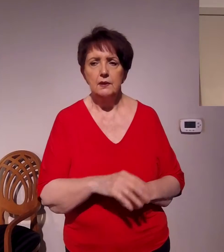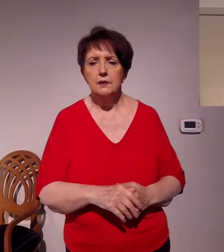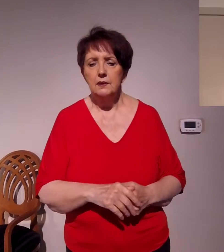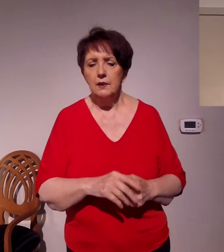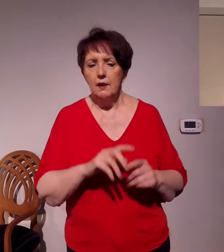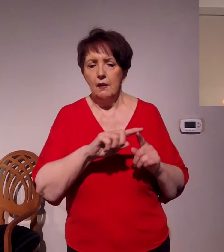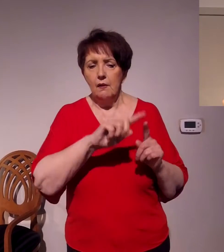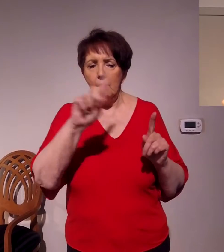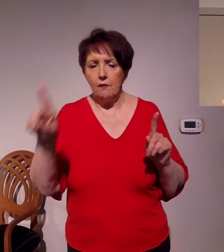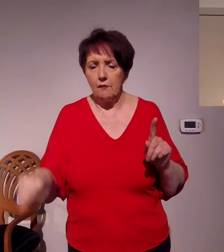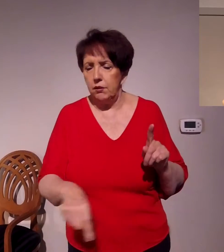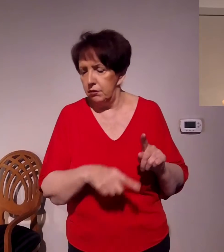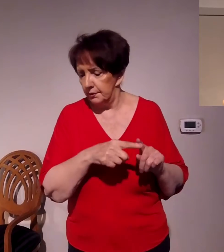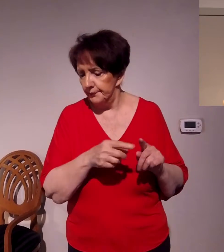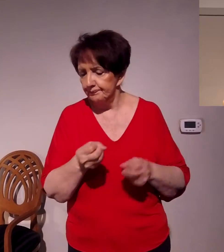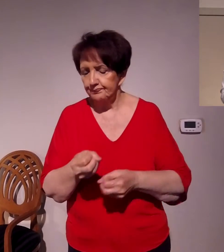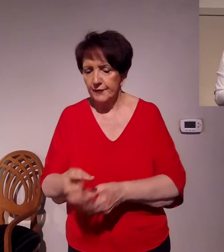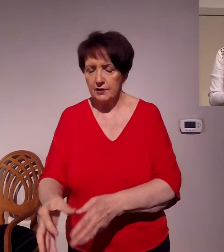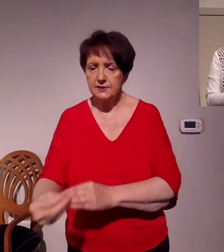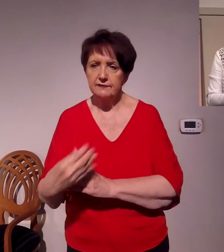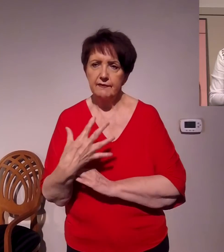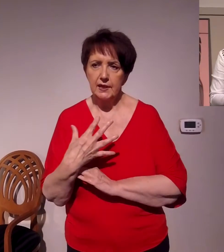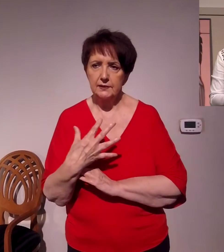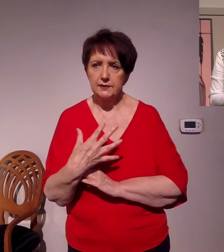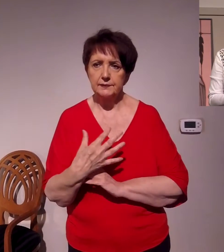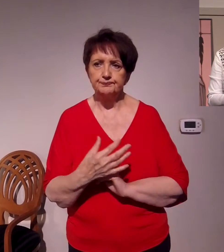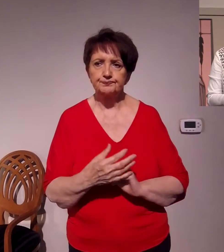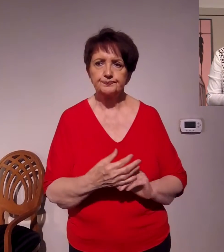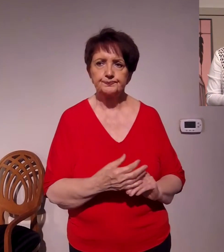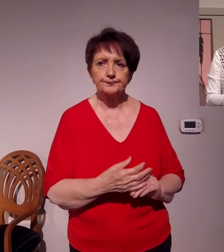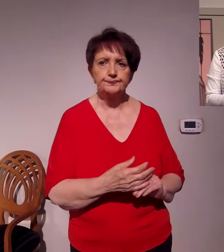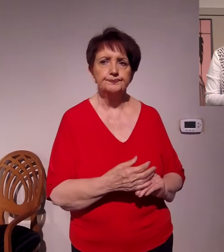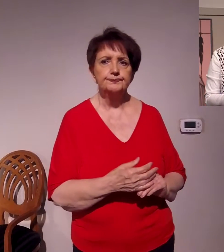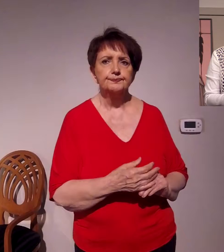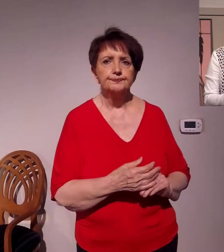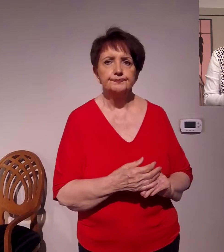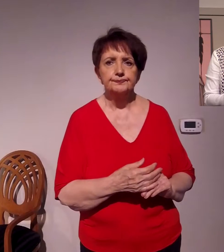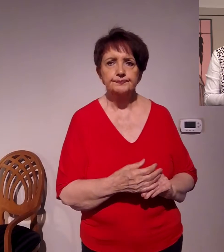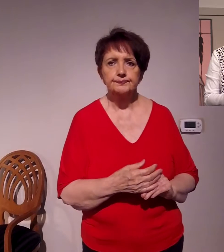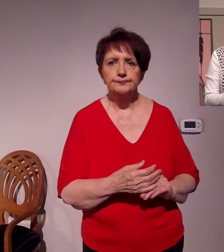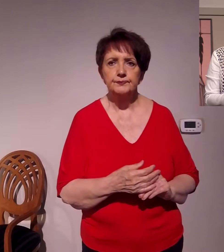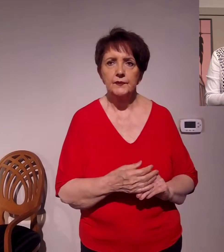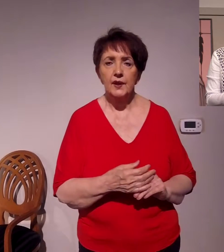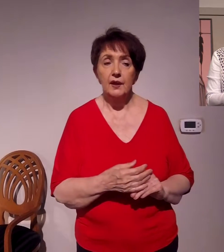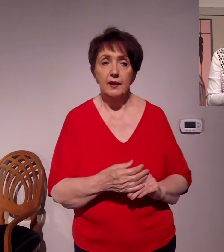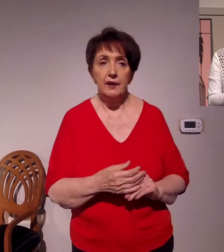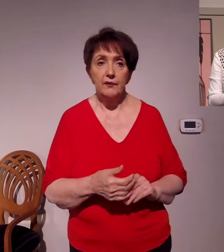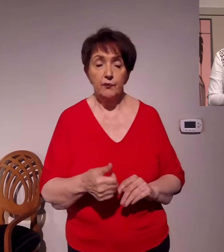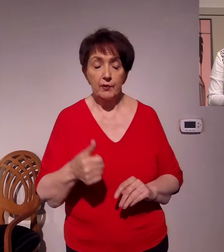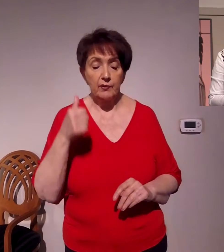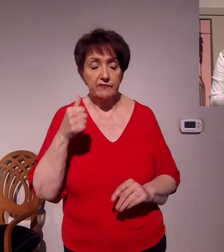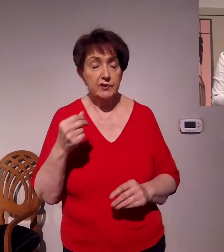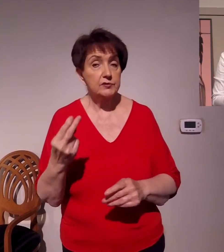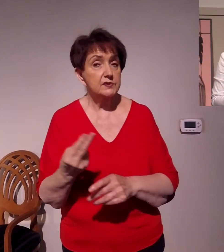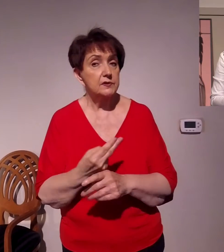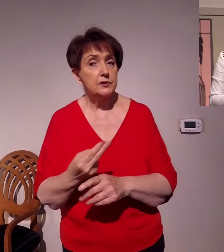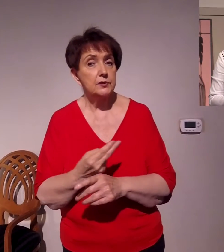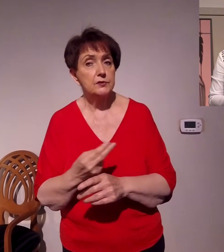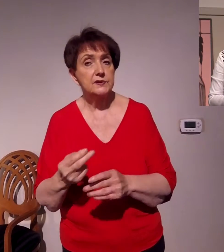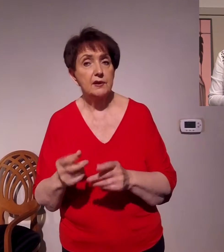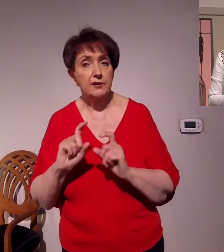and effect, more is added to the much we use. And when we refuse to use our